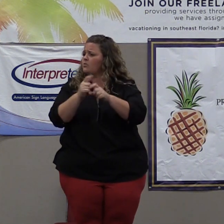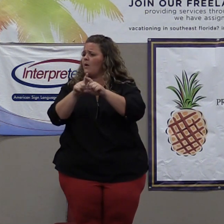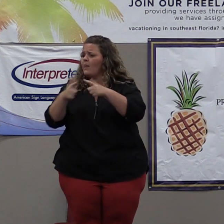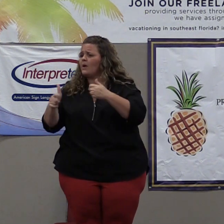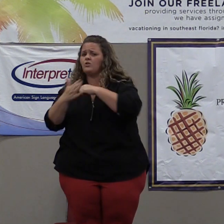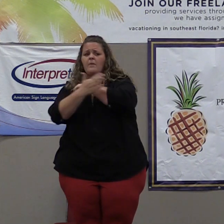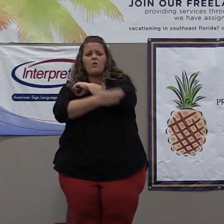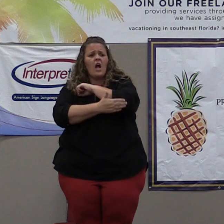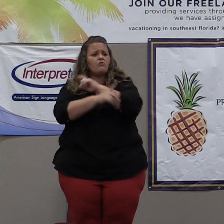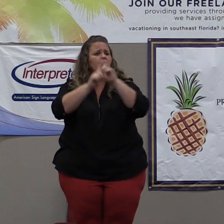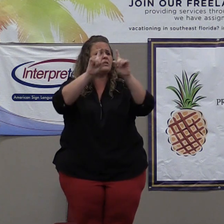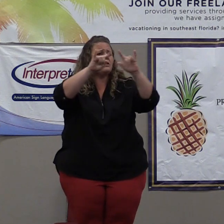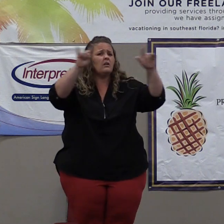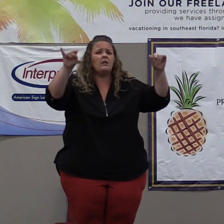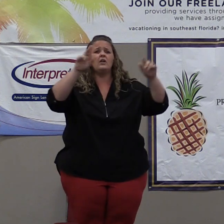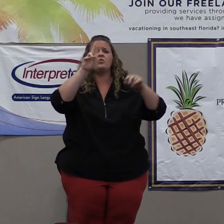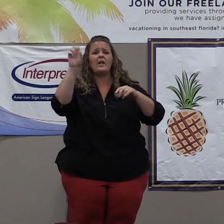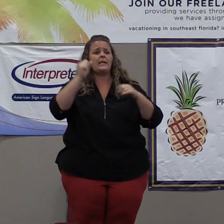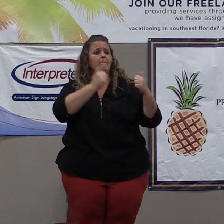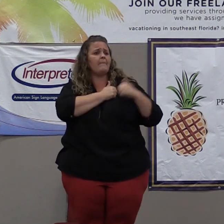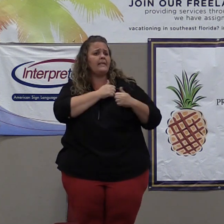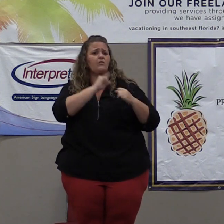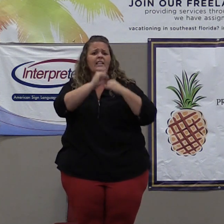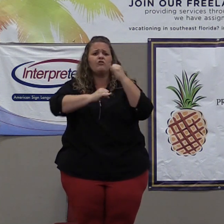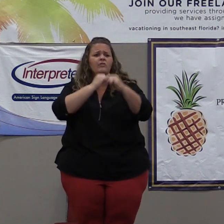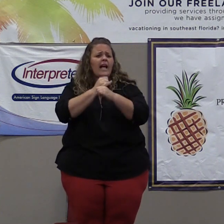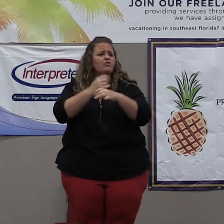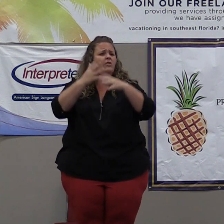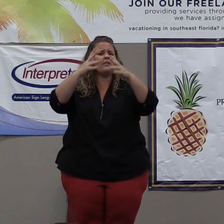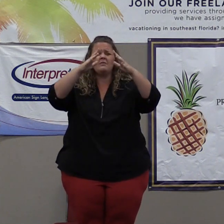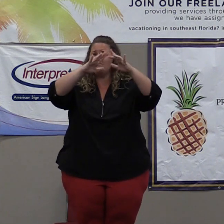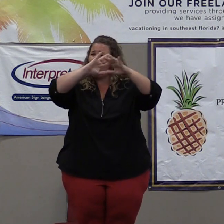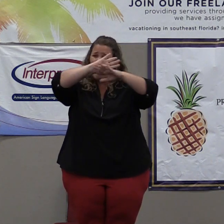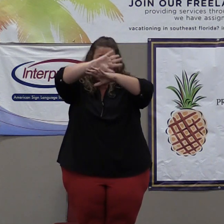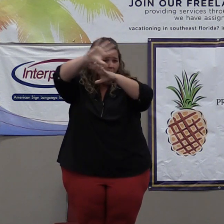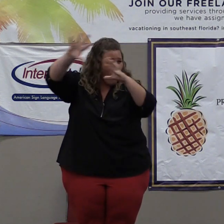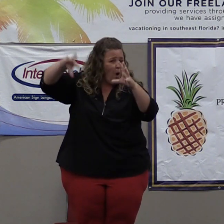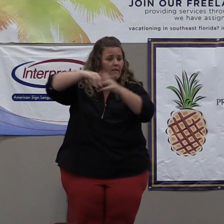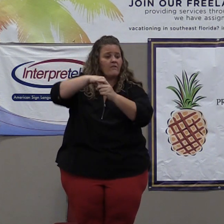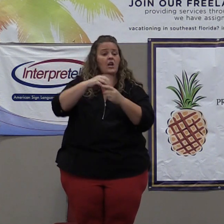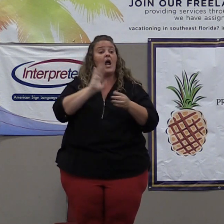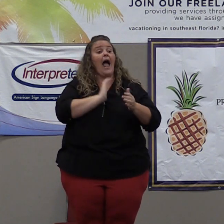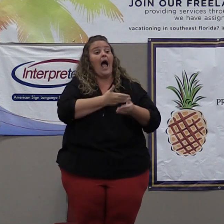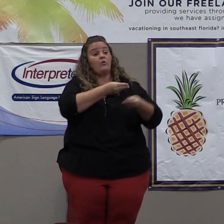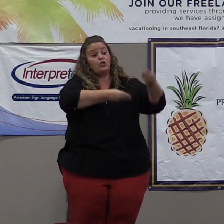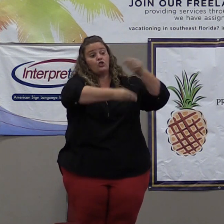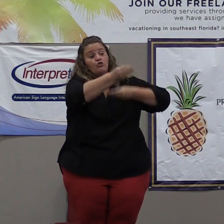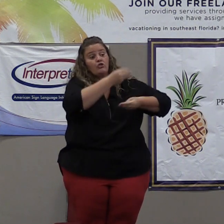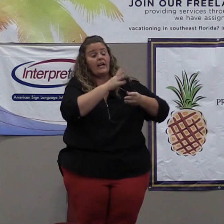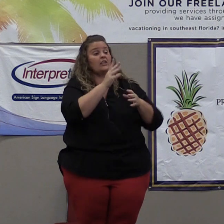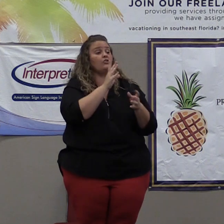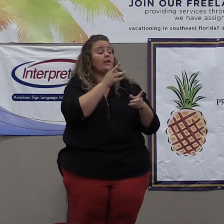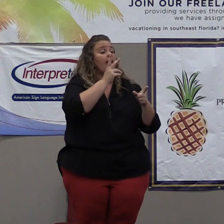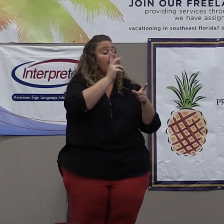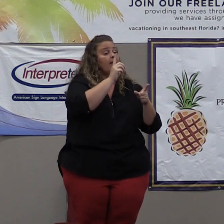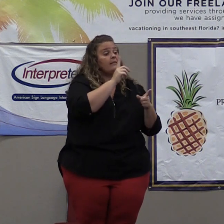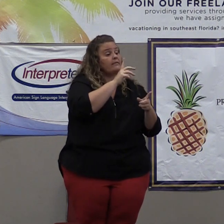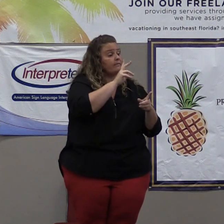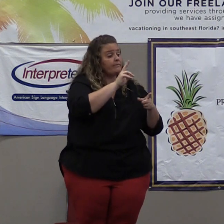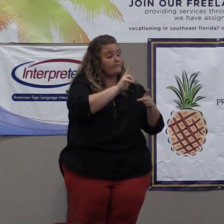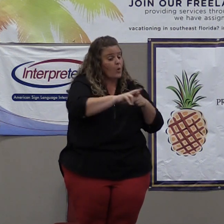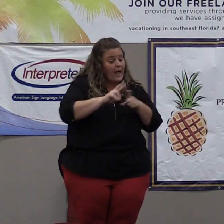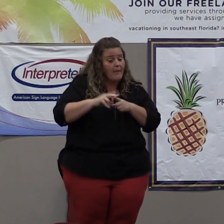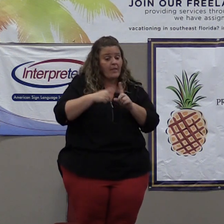about countries, about the United States military, about internationalism, and our exchange with other countries and dialogue and parlay, ask